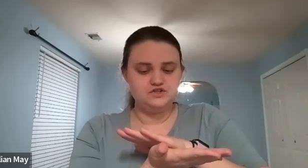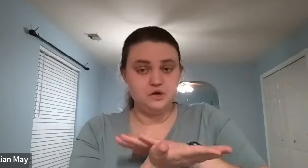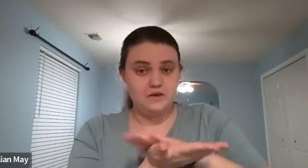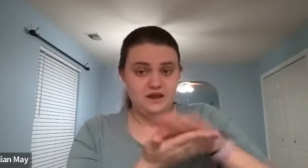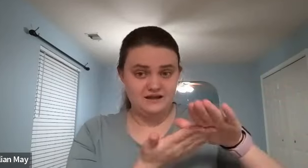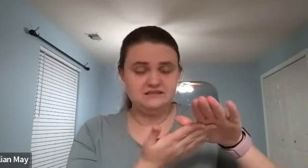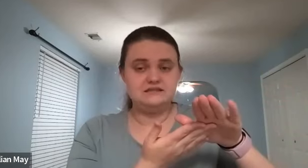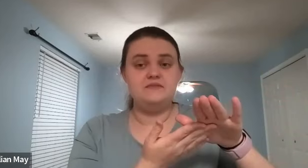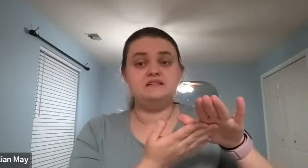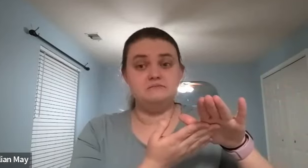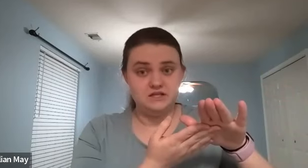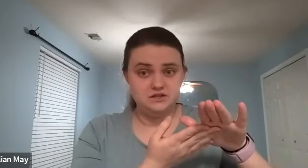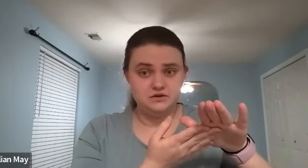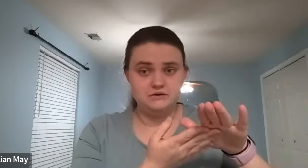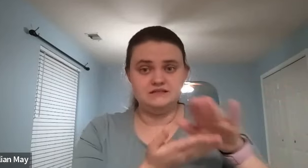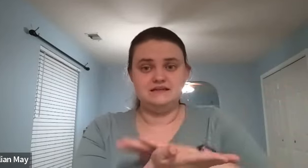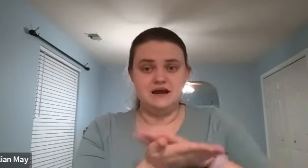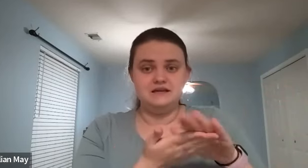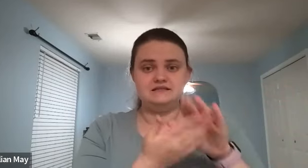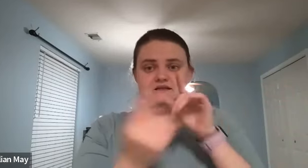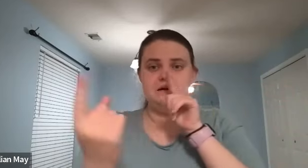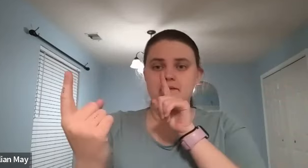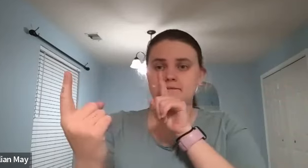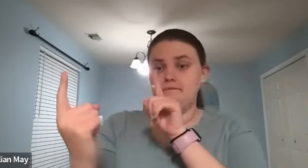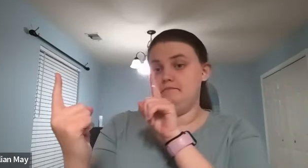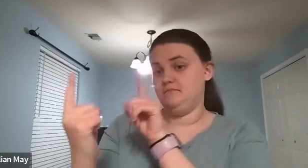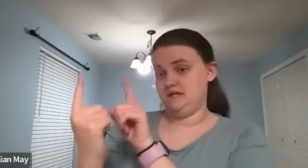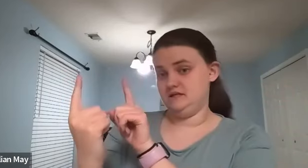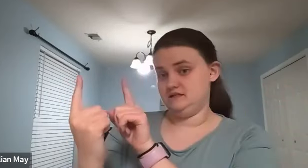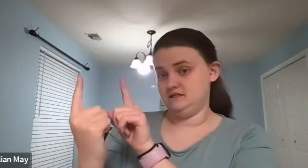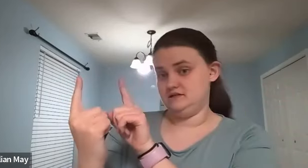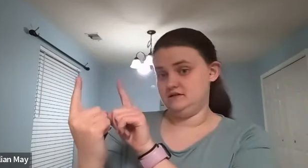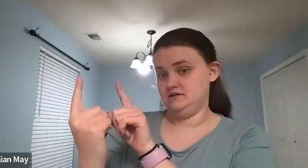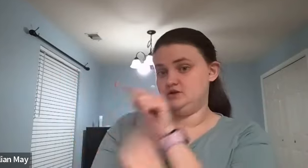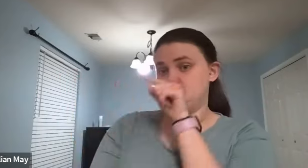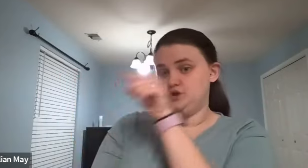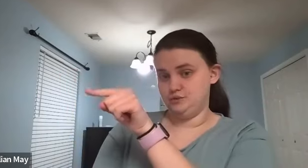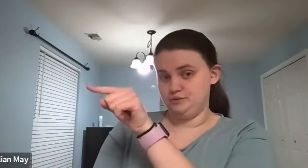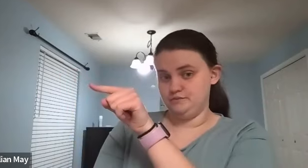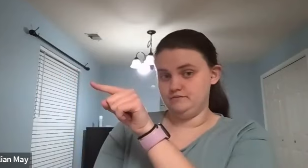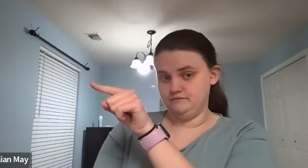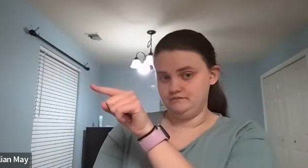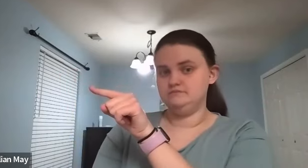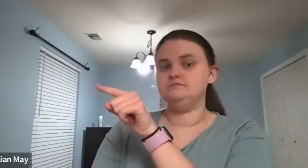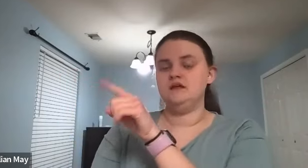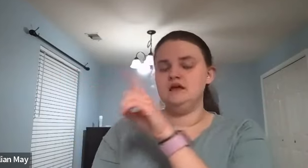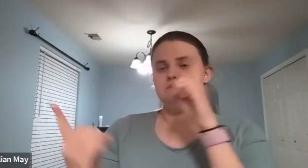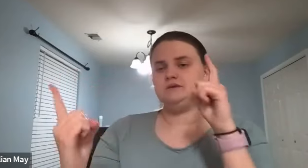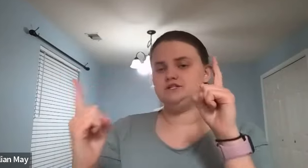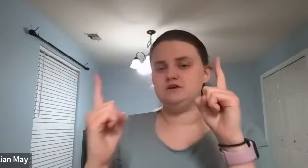So nice. And then to meet you is nice, meet you. You want to make sure your